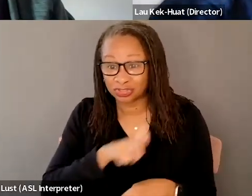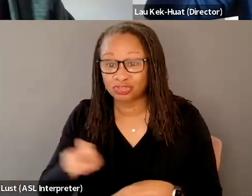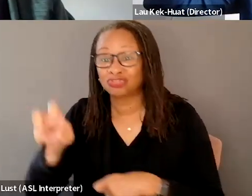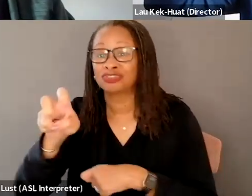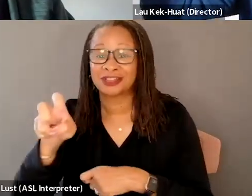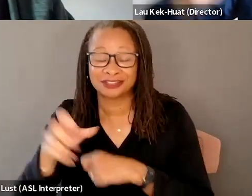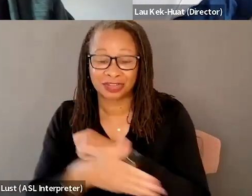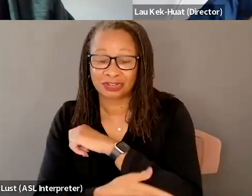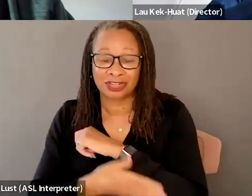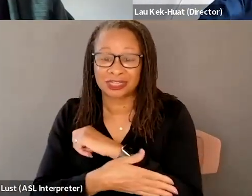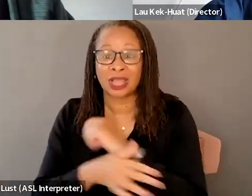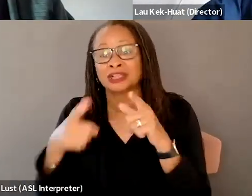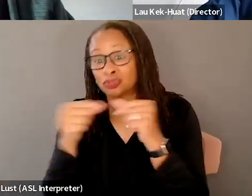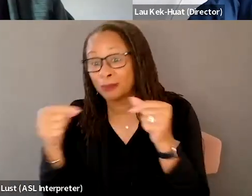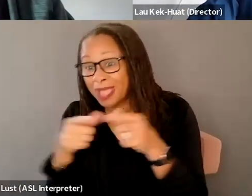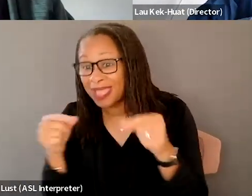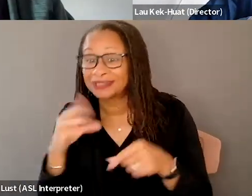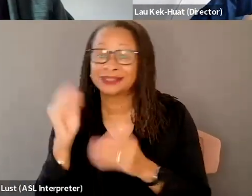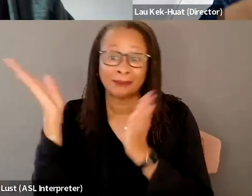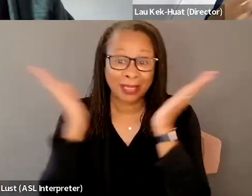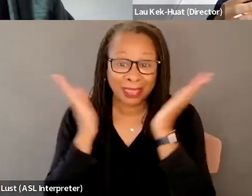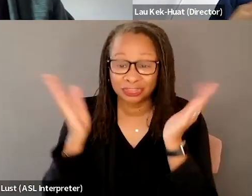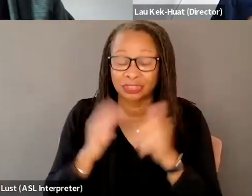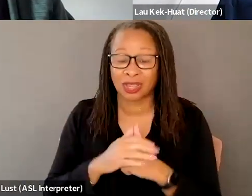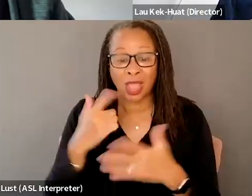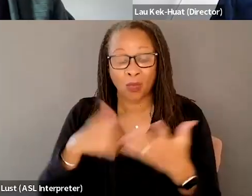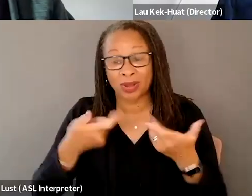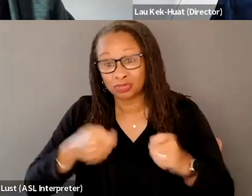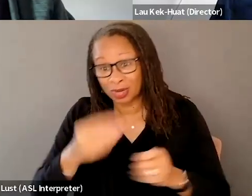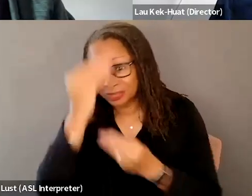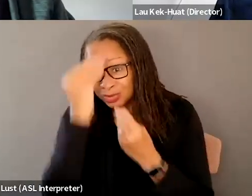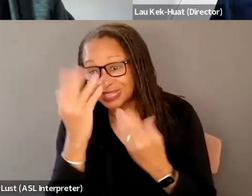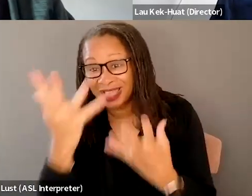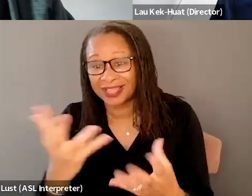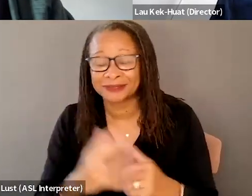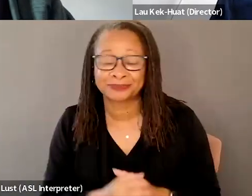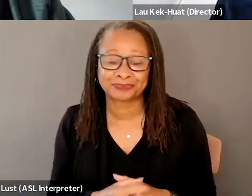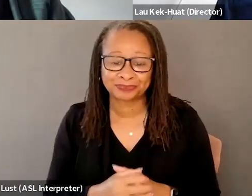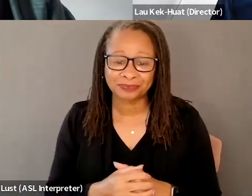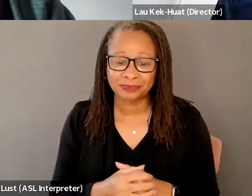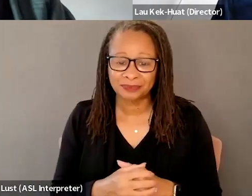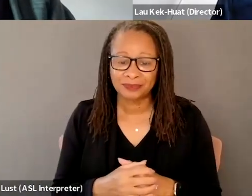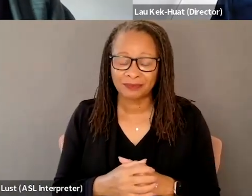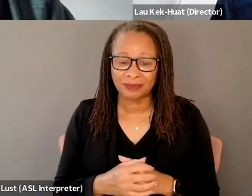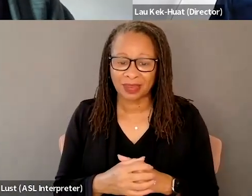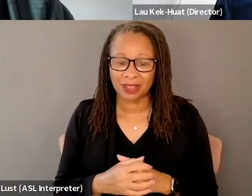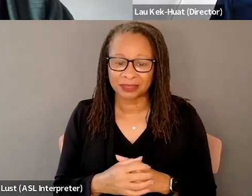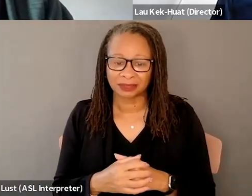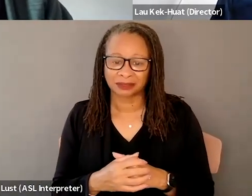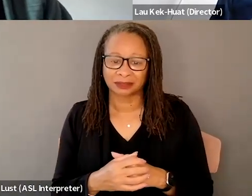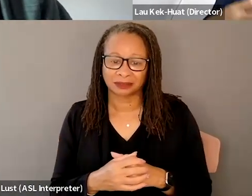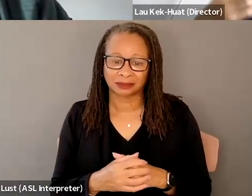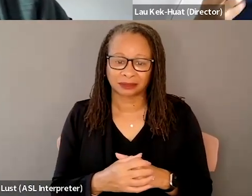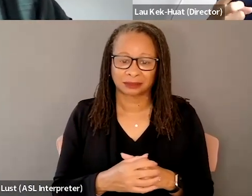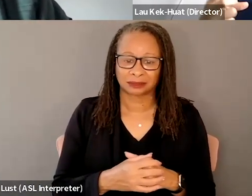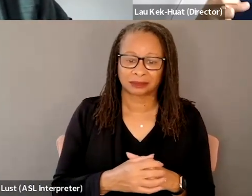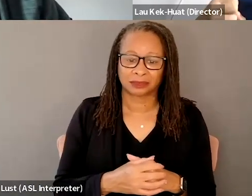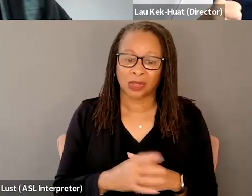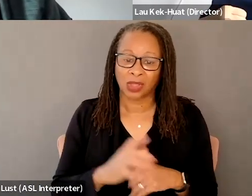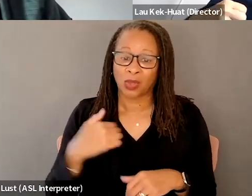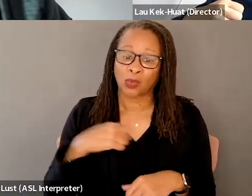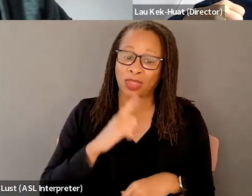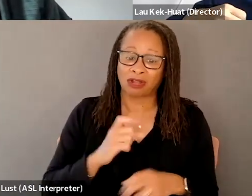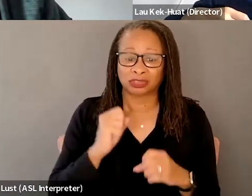was also screened in Japan and Malaysia. What I'm trying to say is, we are so